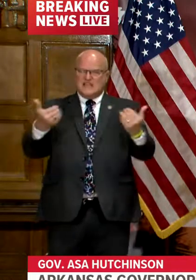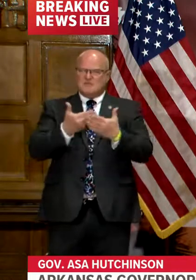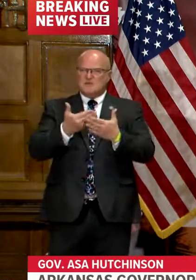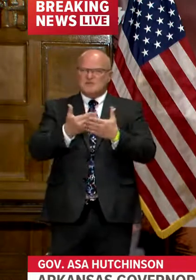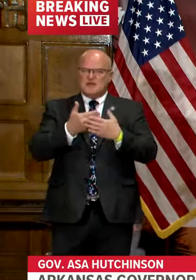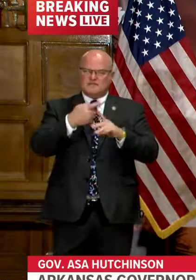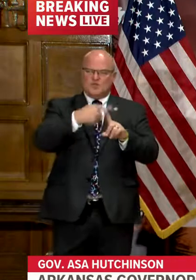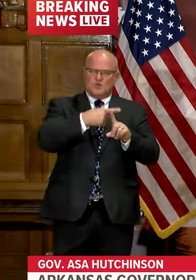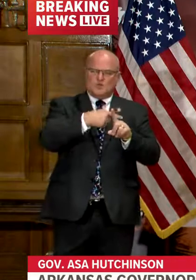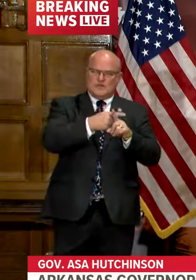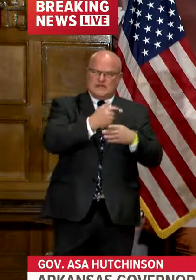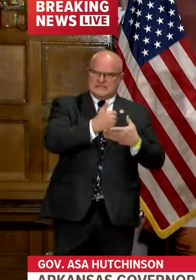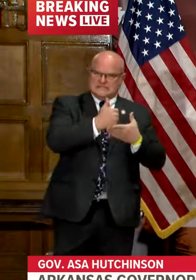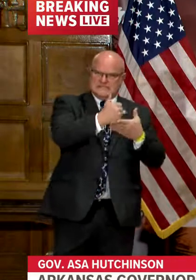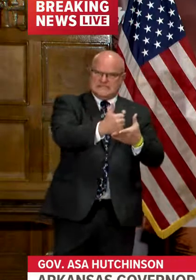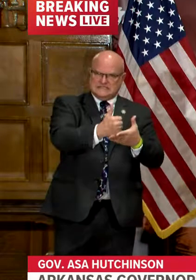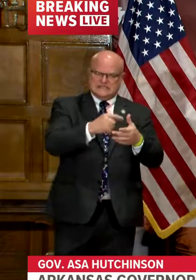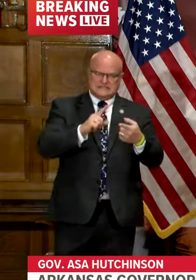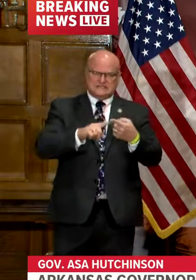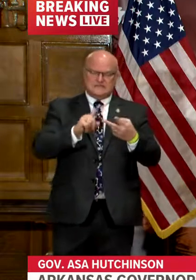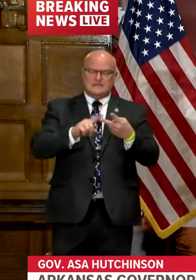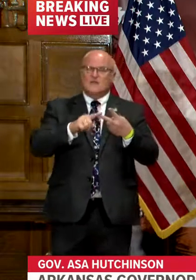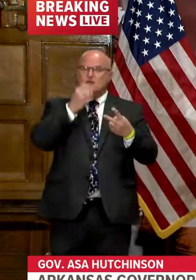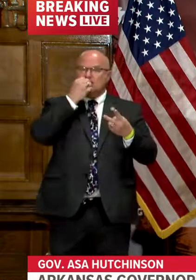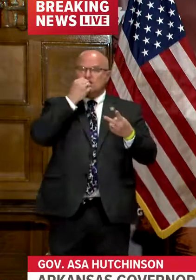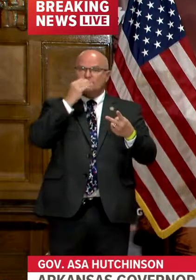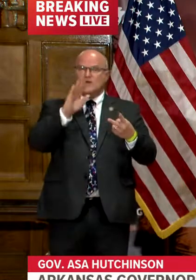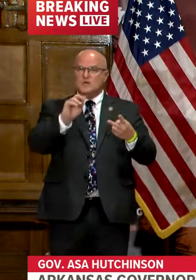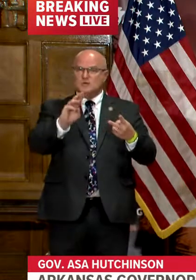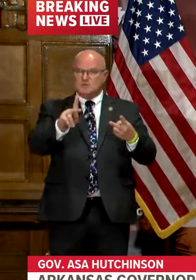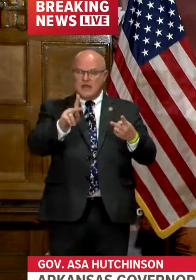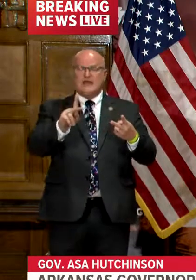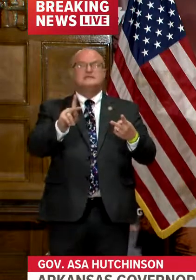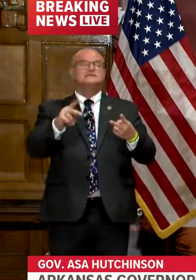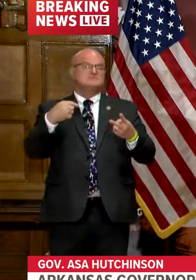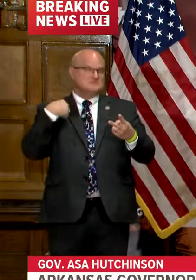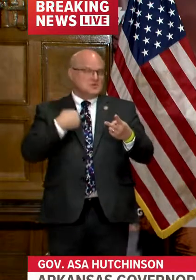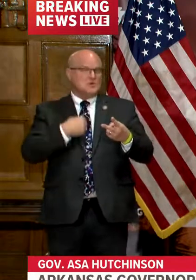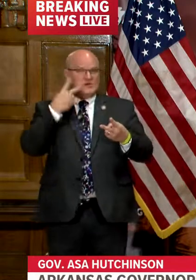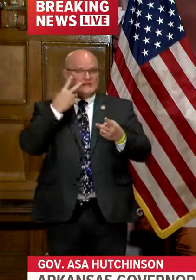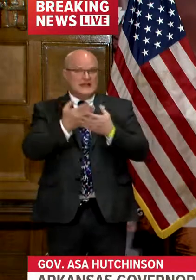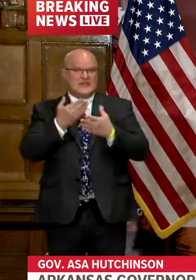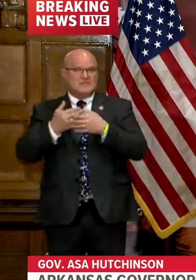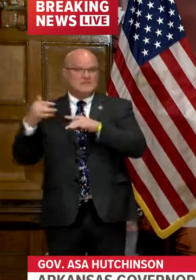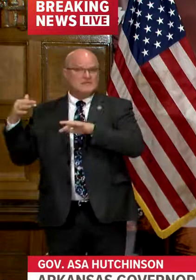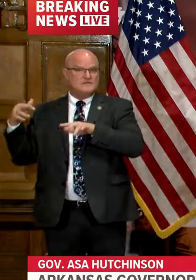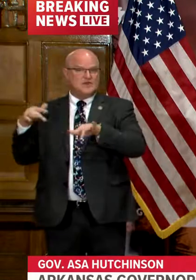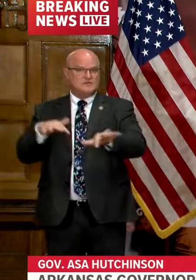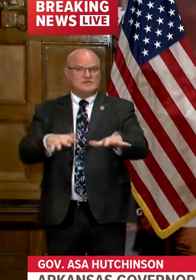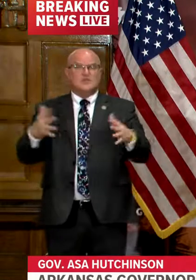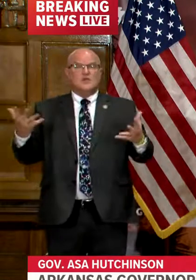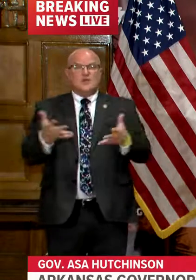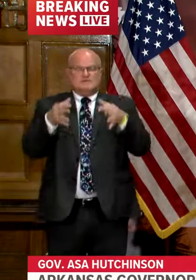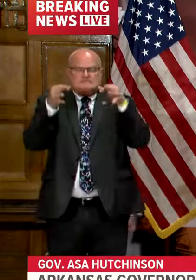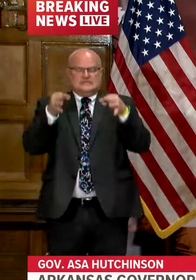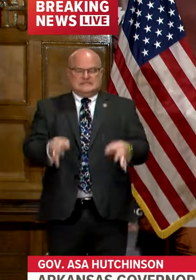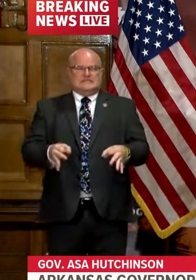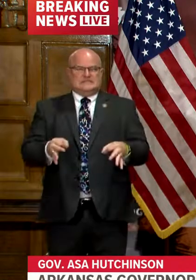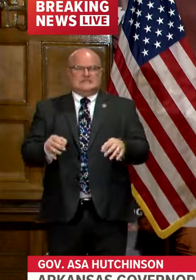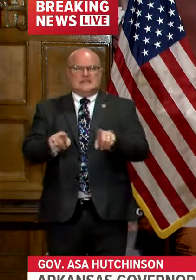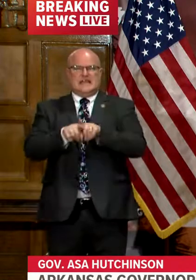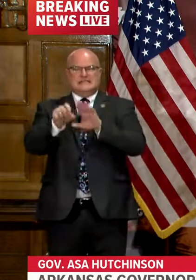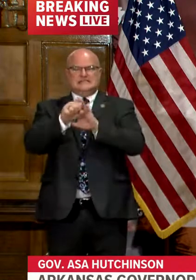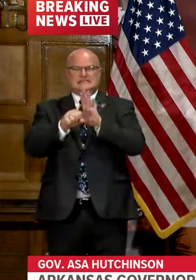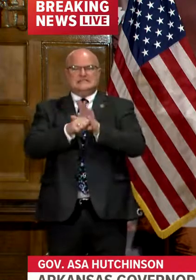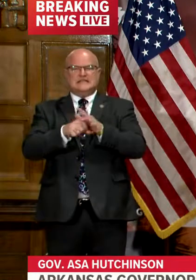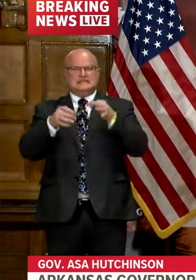rental assistance, for food banks, and so we'll see how that money flows and what decisions we have to make as a